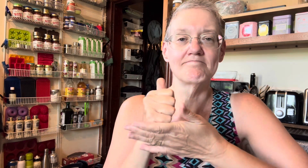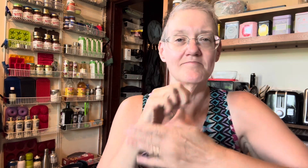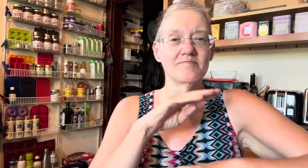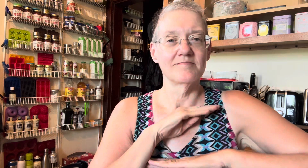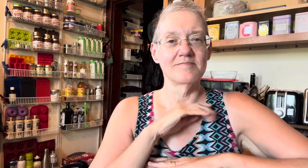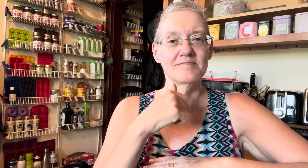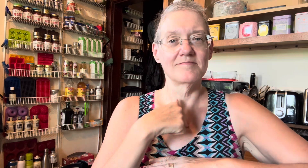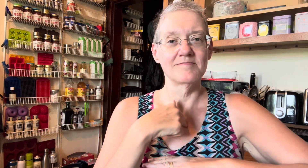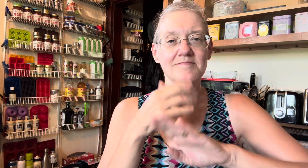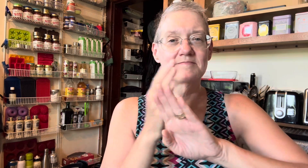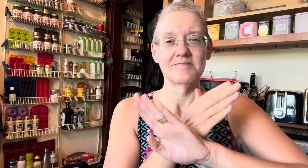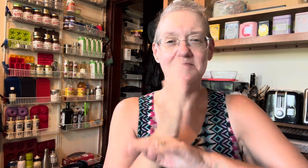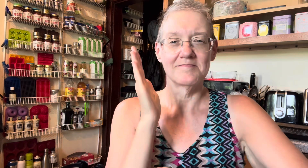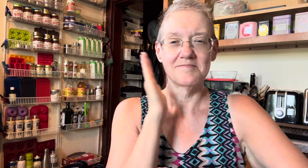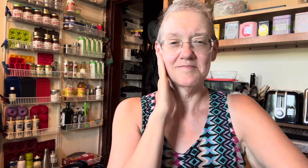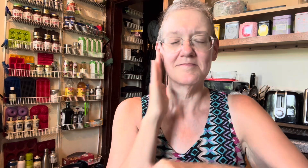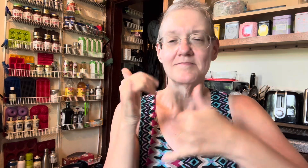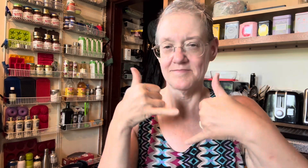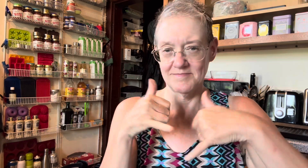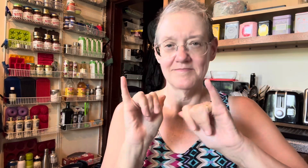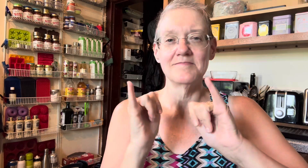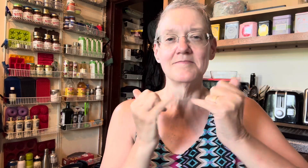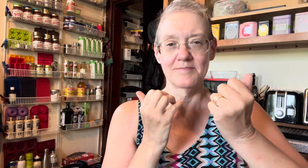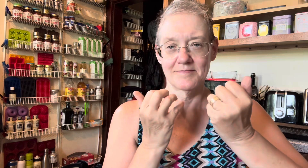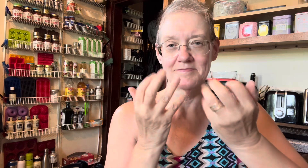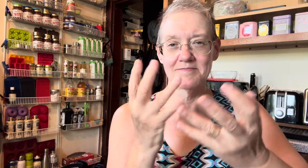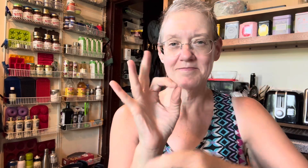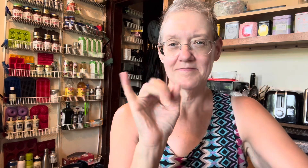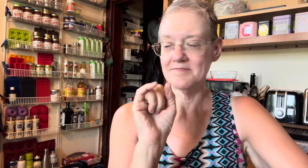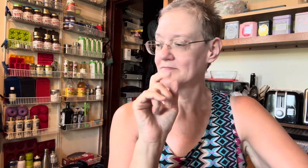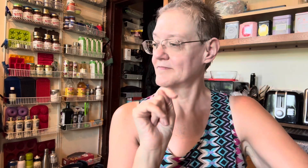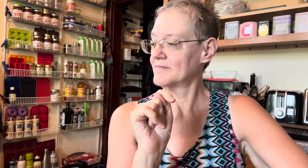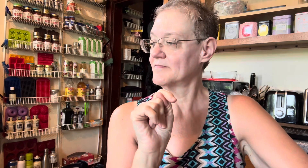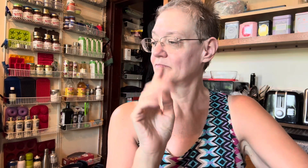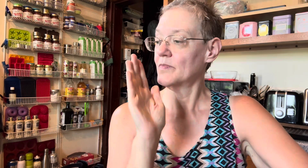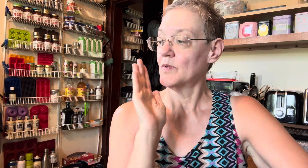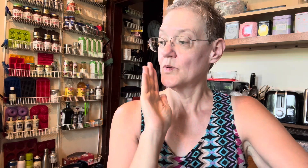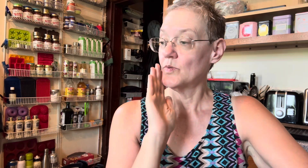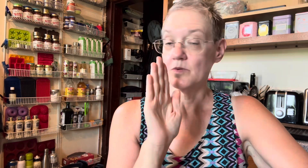lately that I found that having it before bed helps satisfy me, and I'm still burning fat.